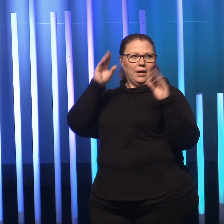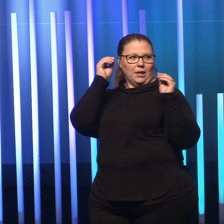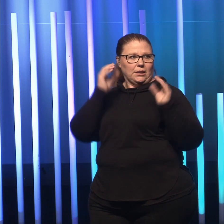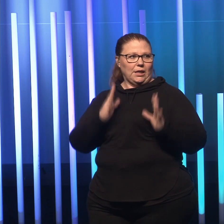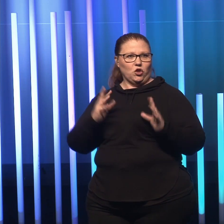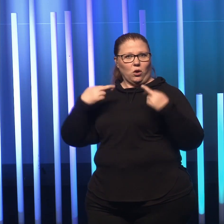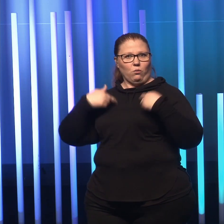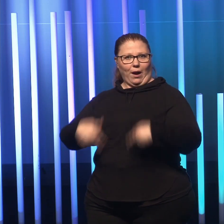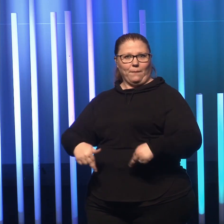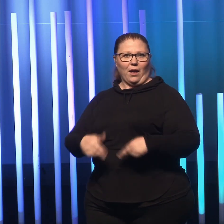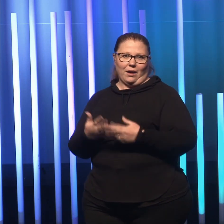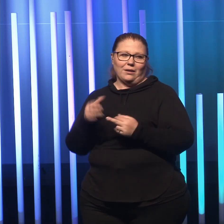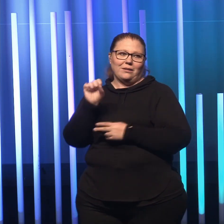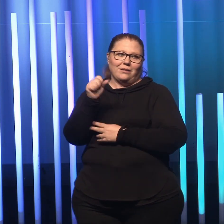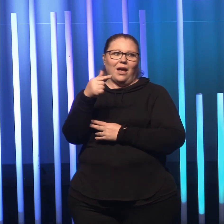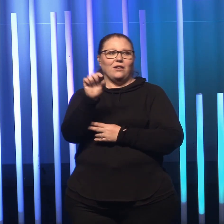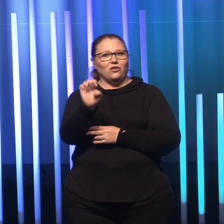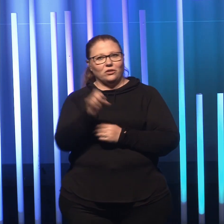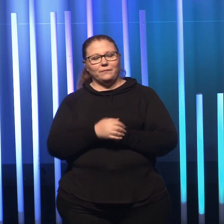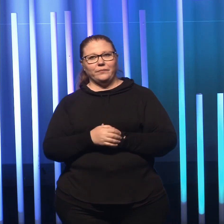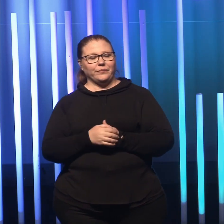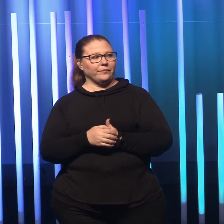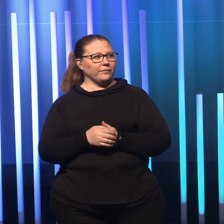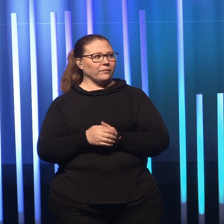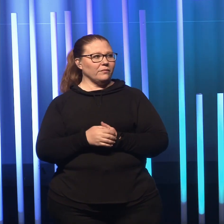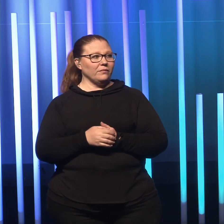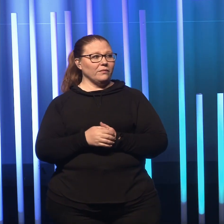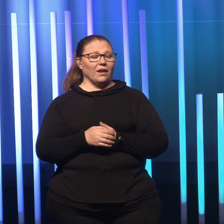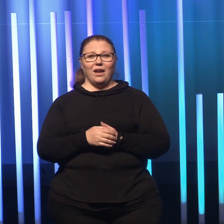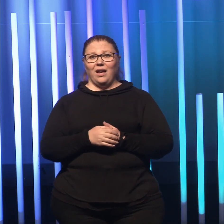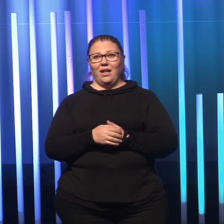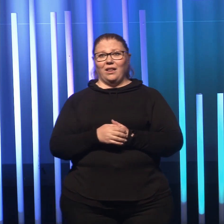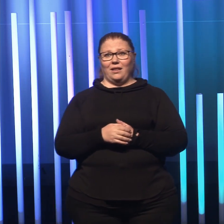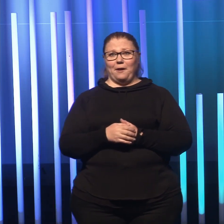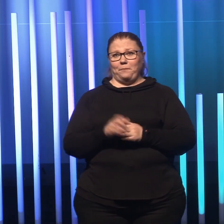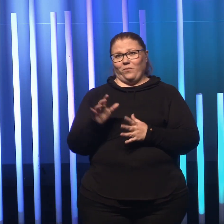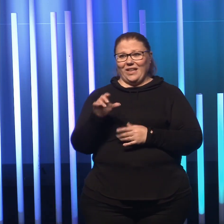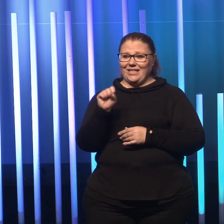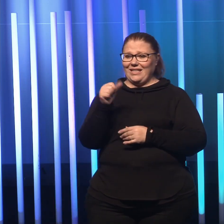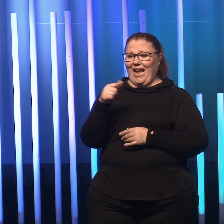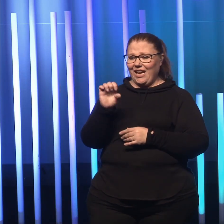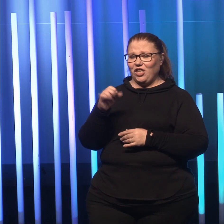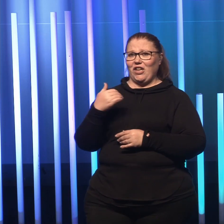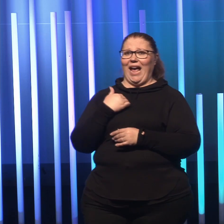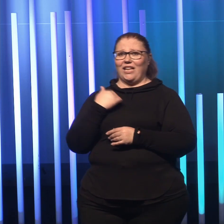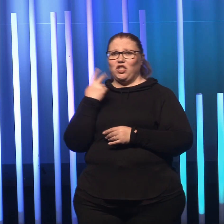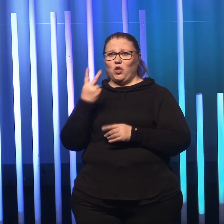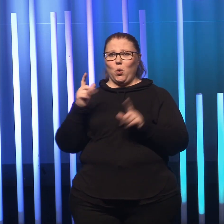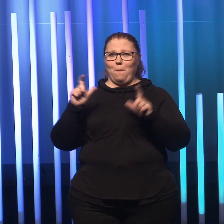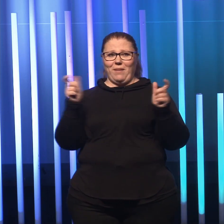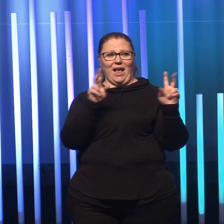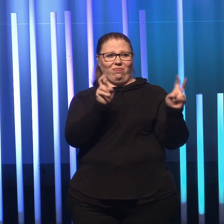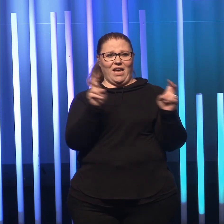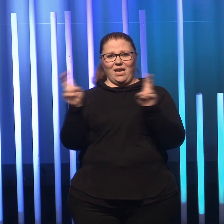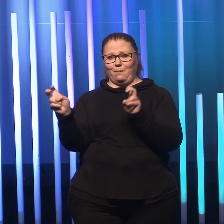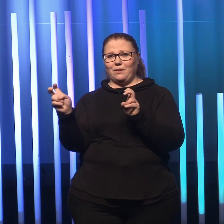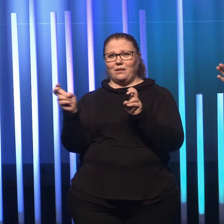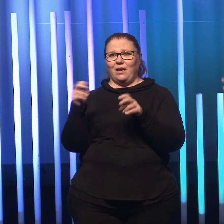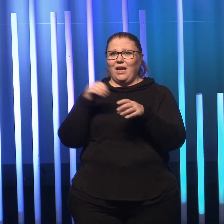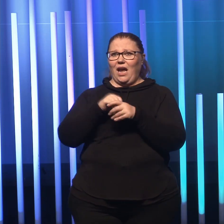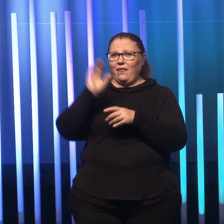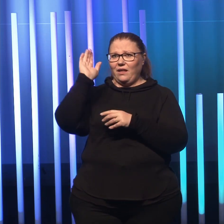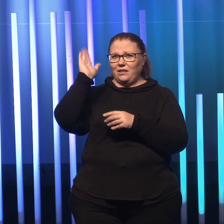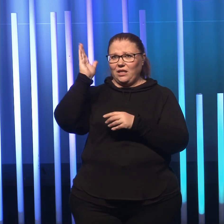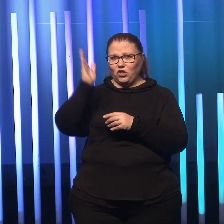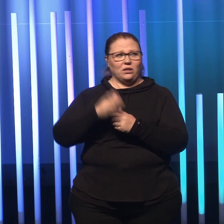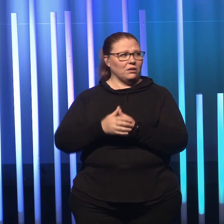have been seen as a sage. And as a sage, he had two big themes, he had probably three, but two themes that I want to talk about today real quickly in his